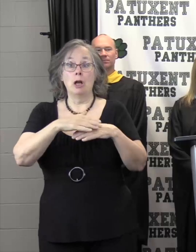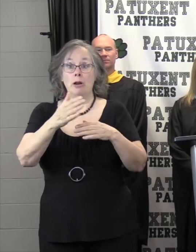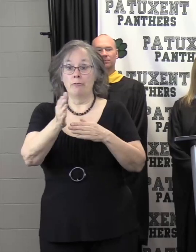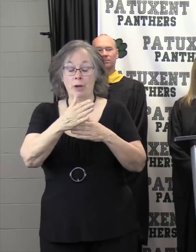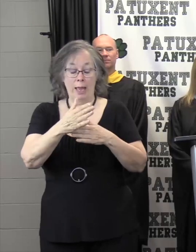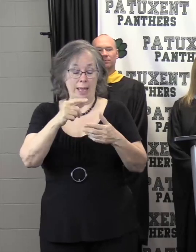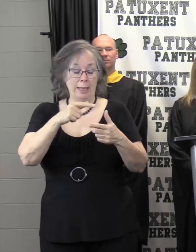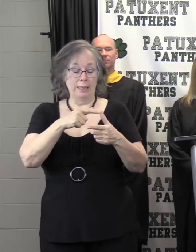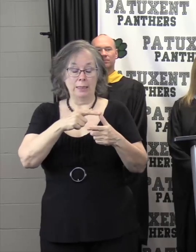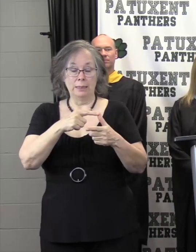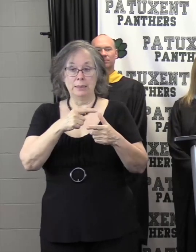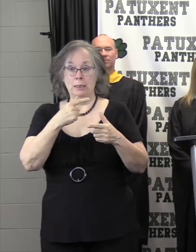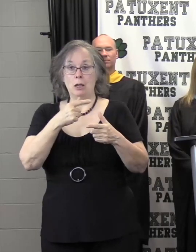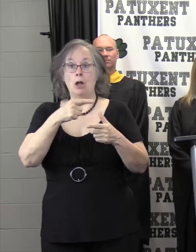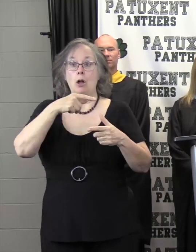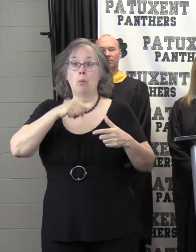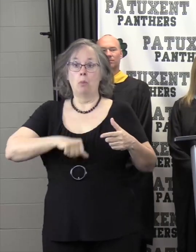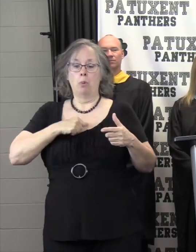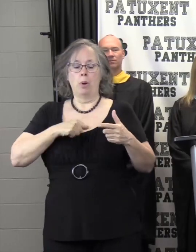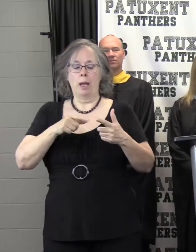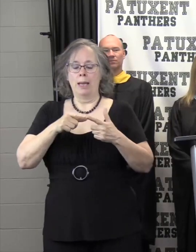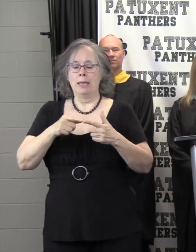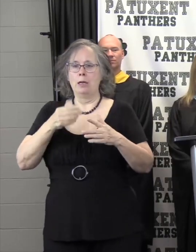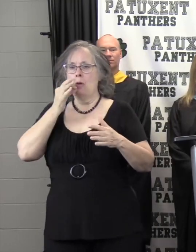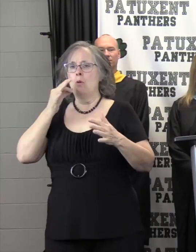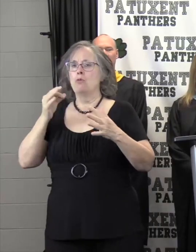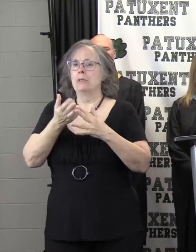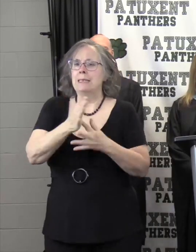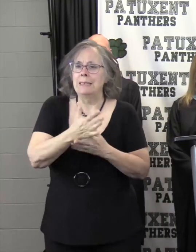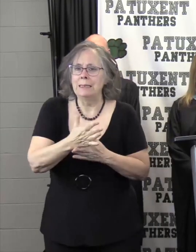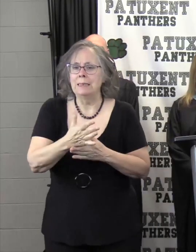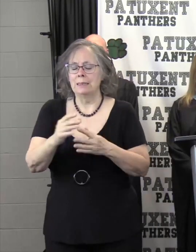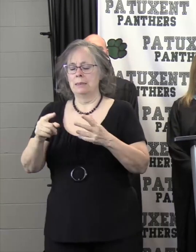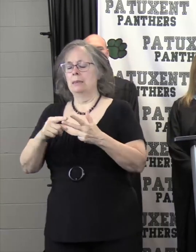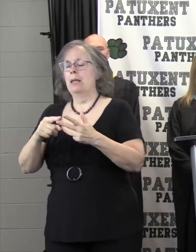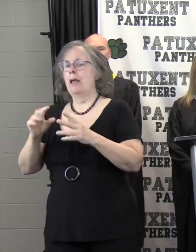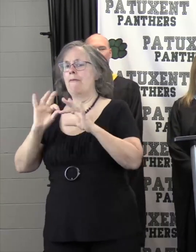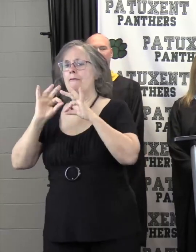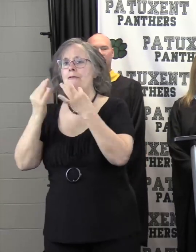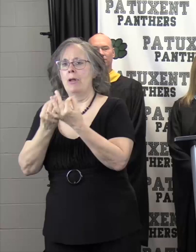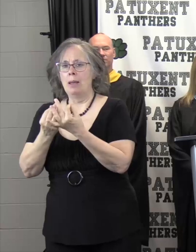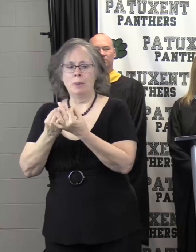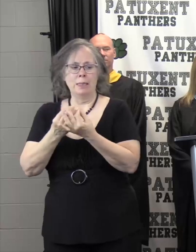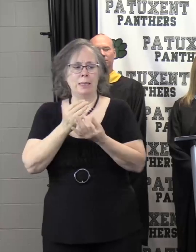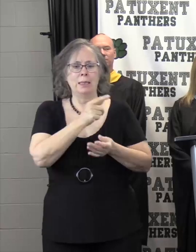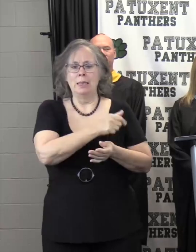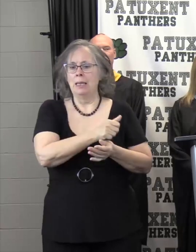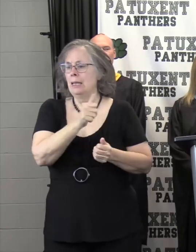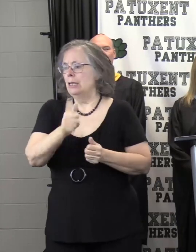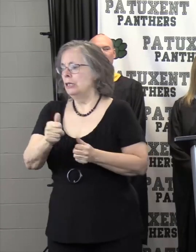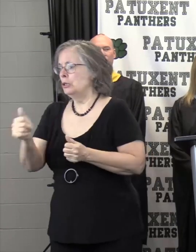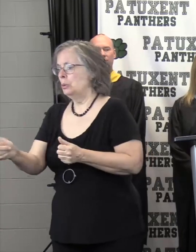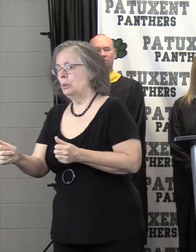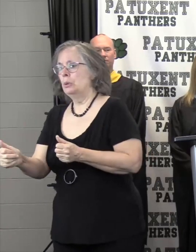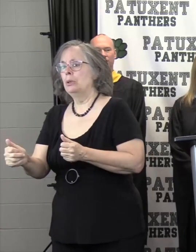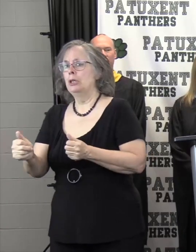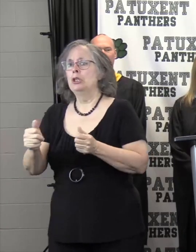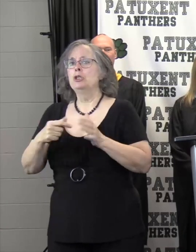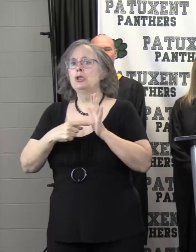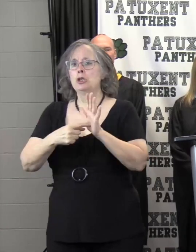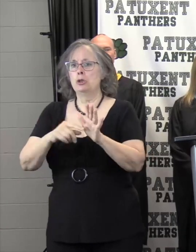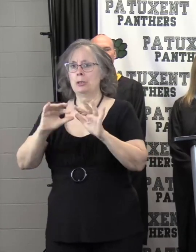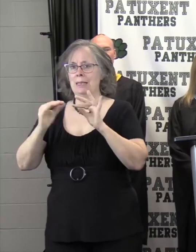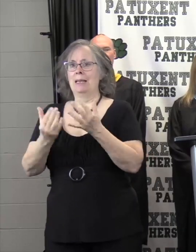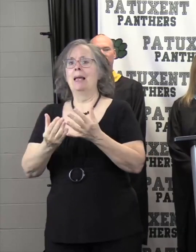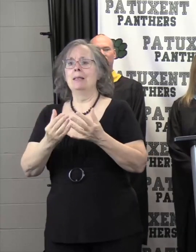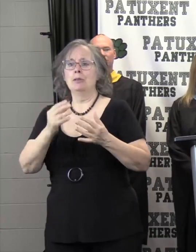side of the coin read, "Pride, Resilience, and Family." Each word embodies the class of 2020.